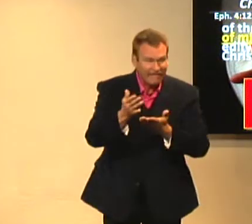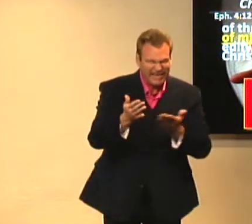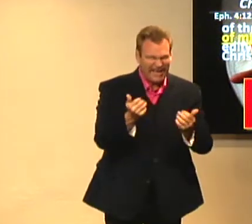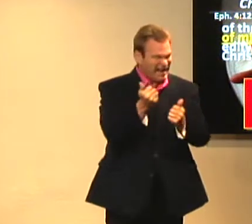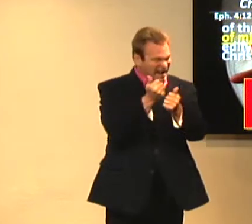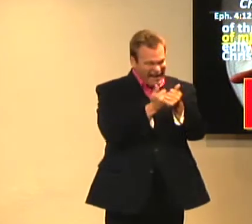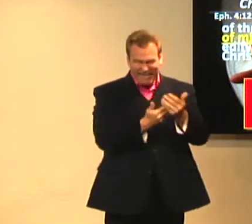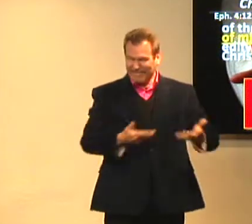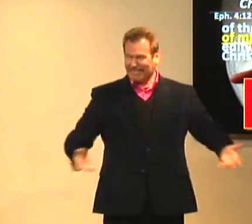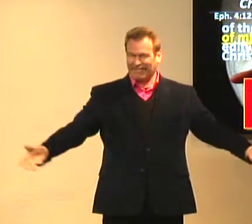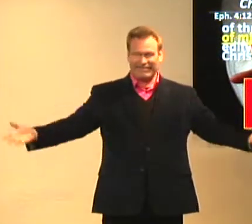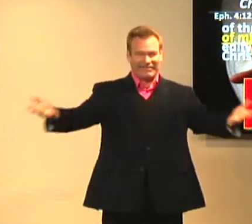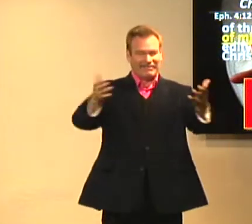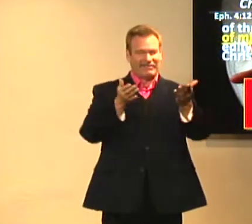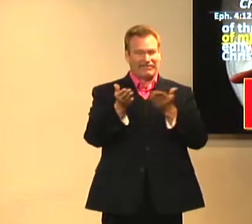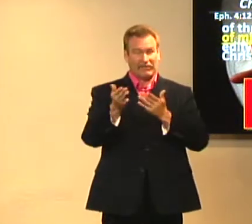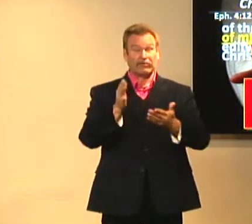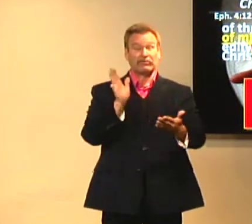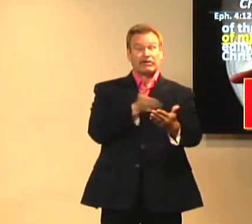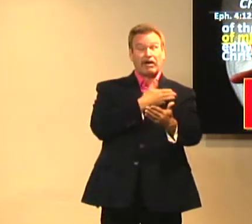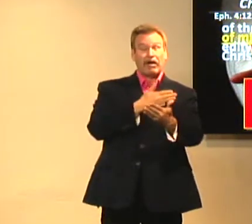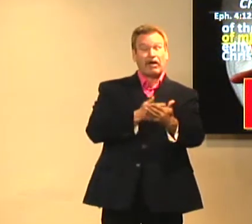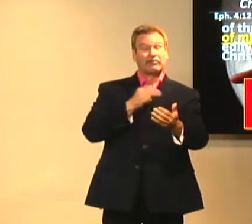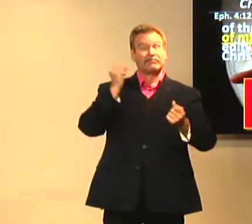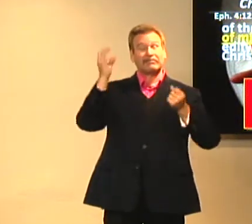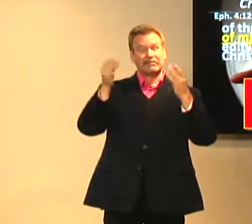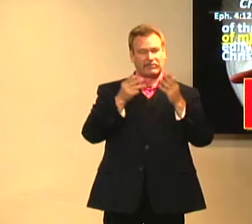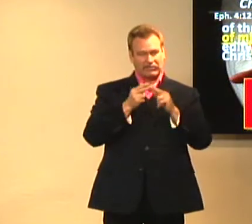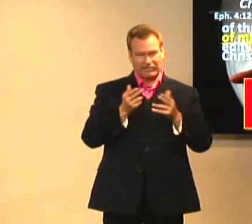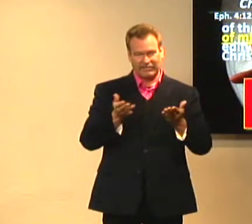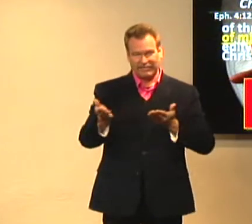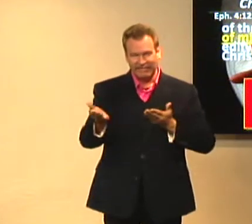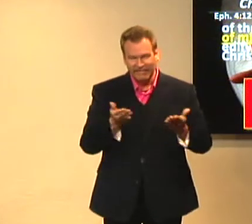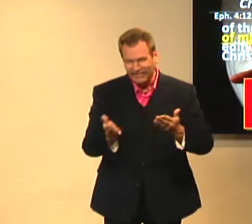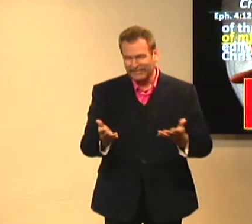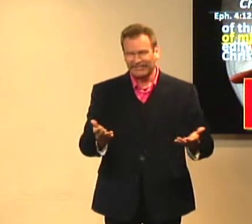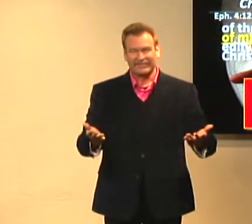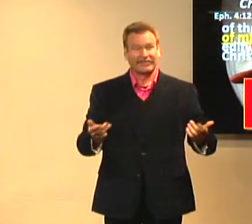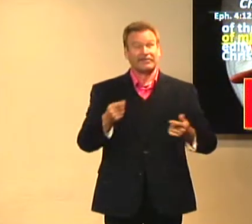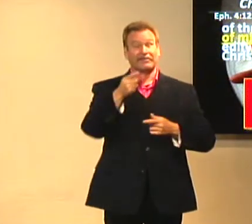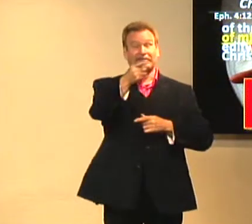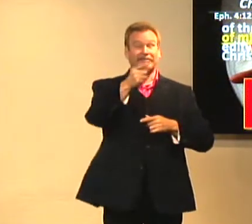other. Everything that we do is in service. Our songs, our worship.